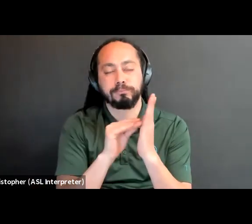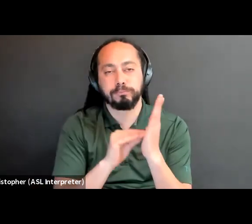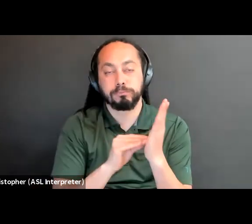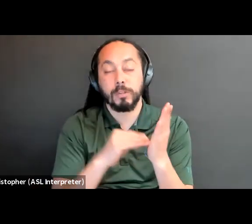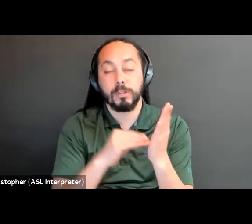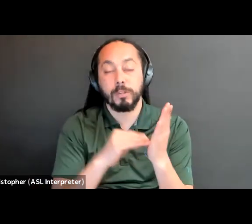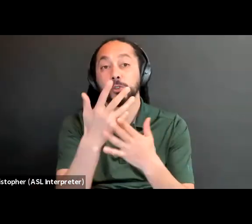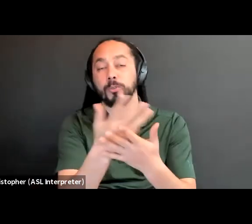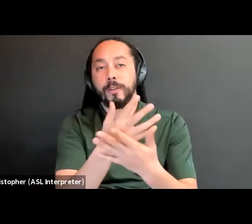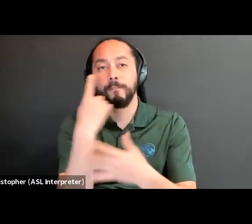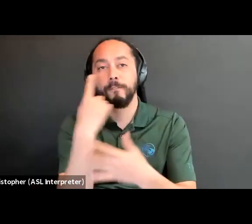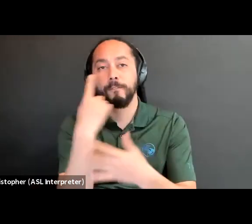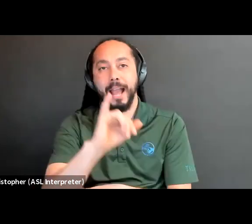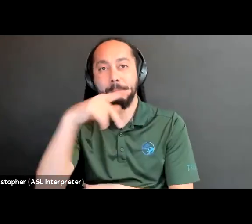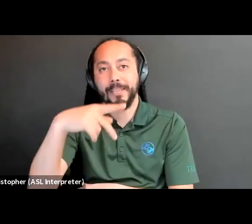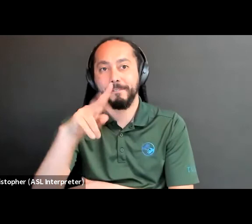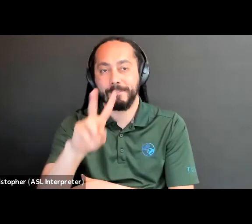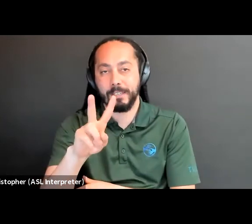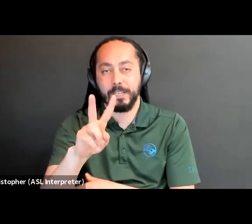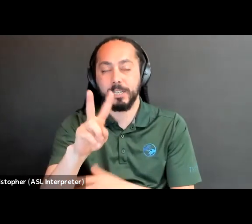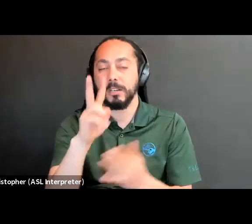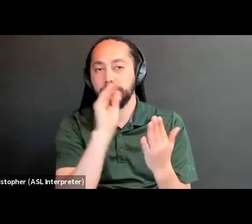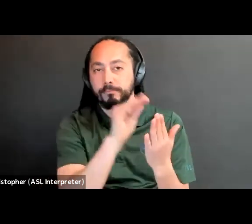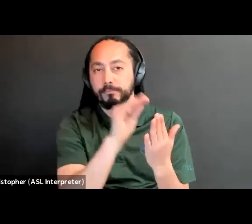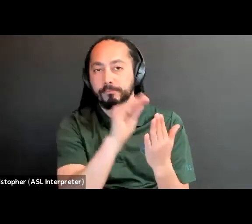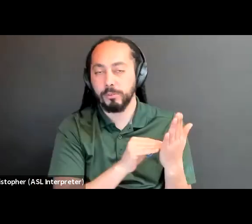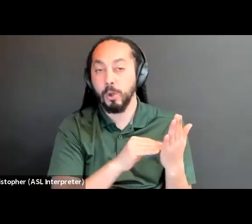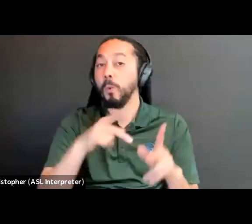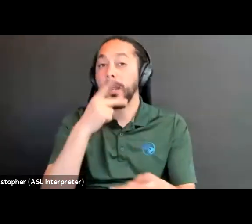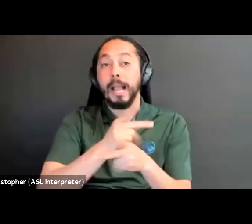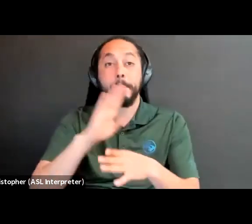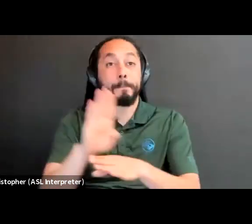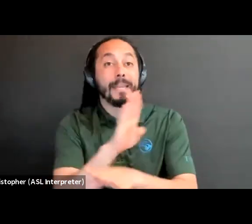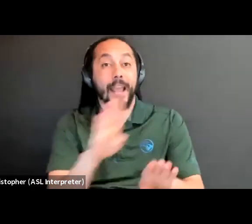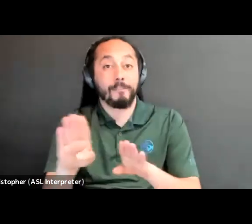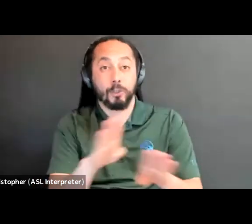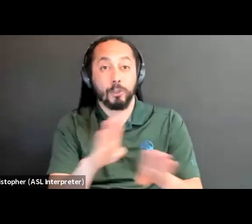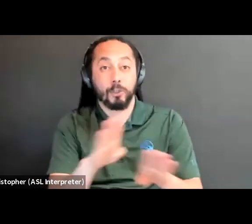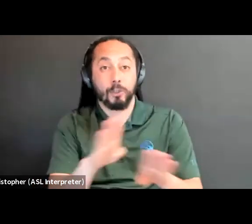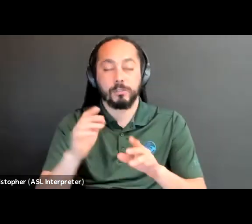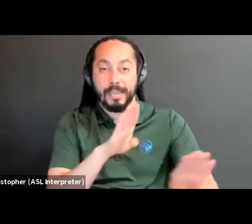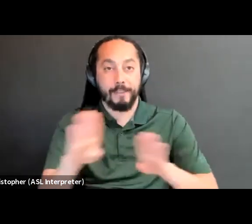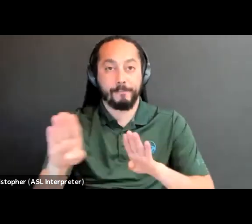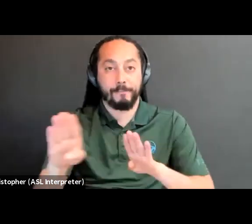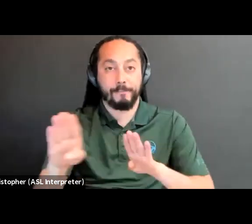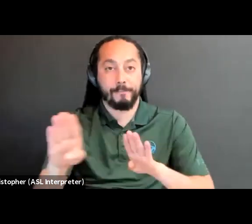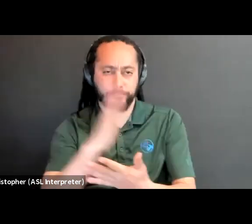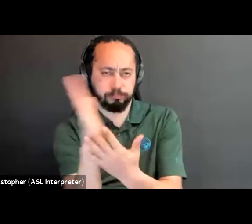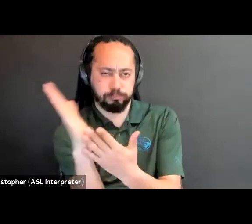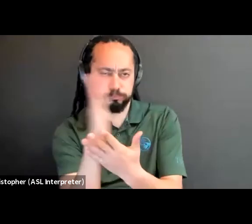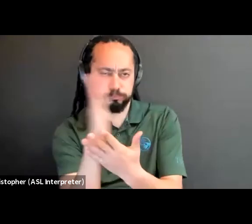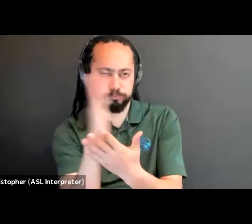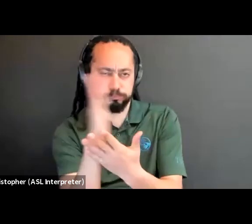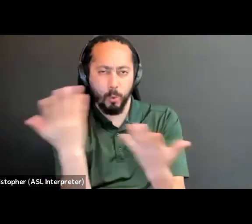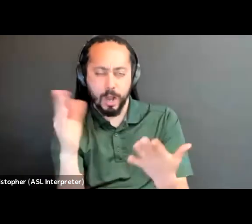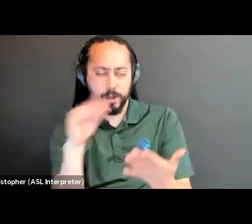partner violence, the range of behaviors you might be seeing and or being alleged,